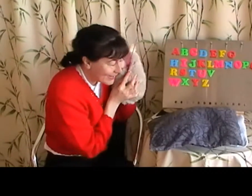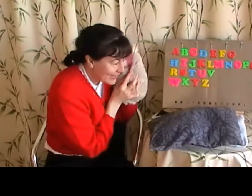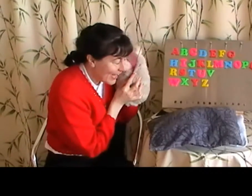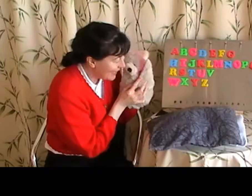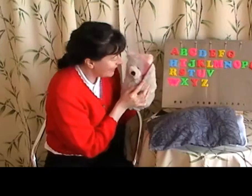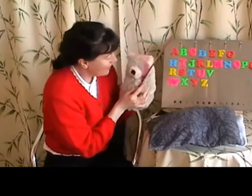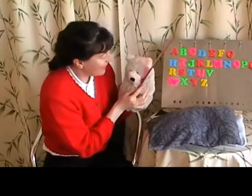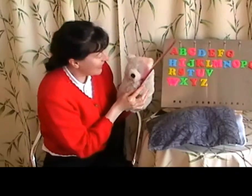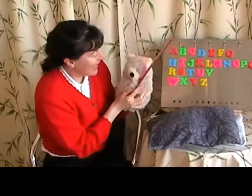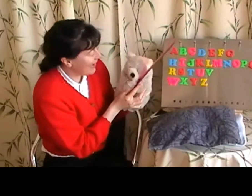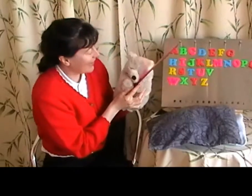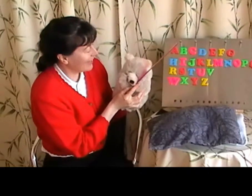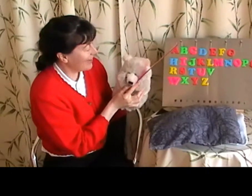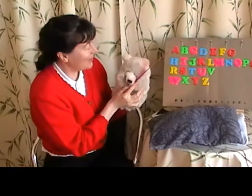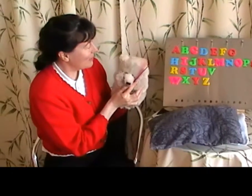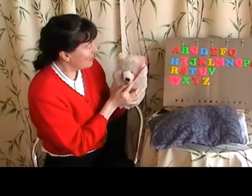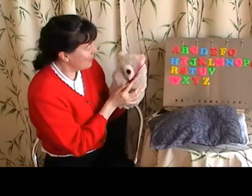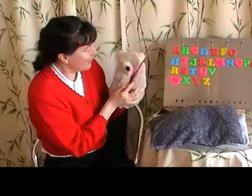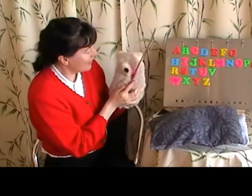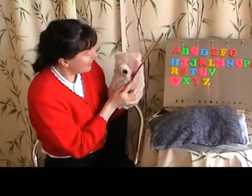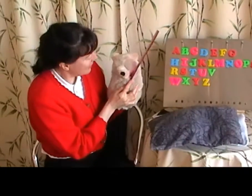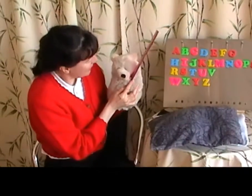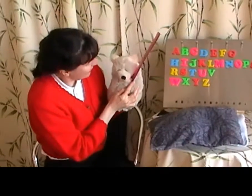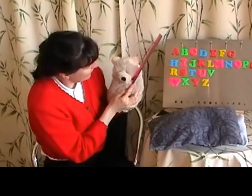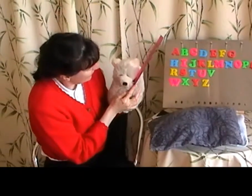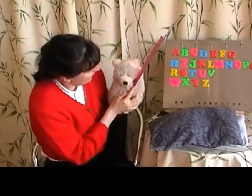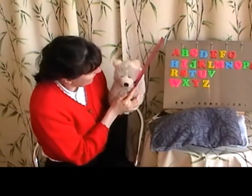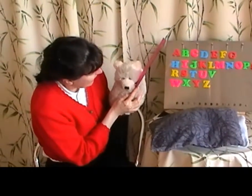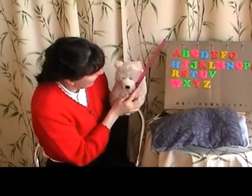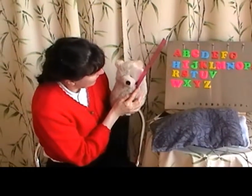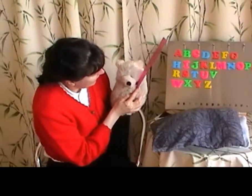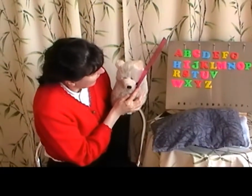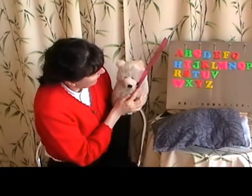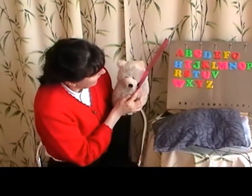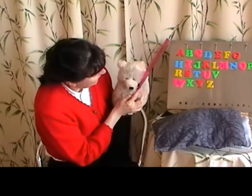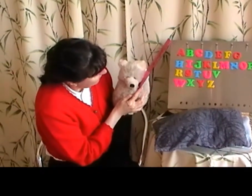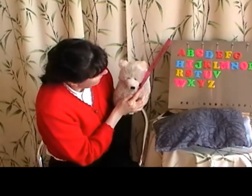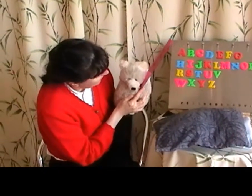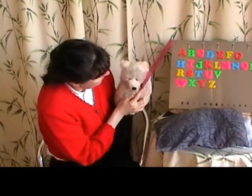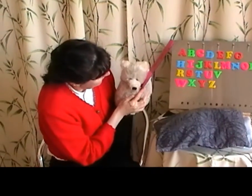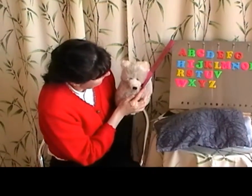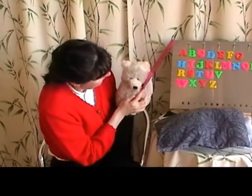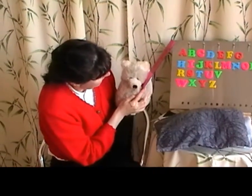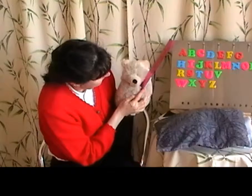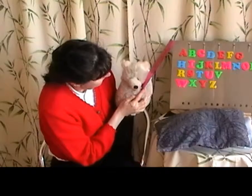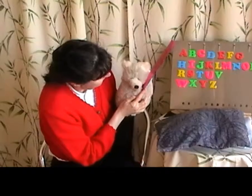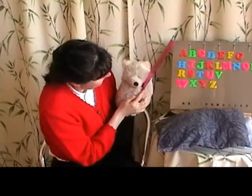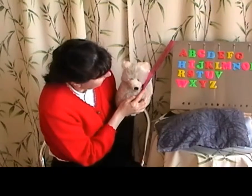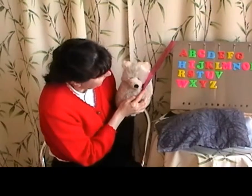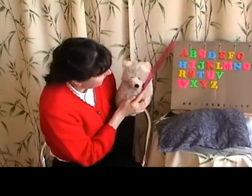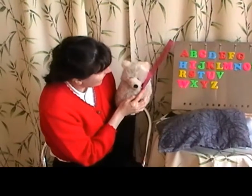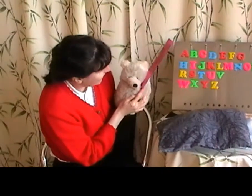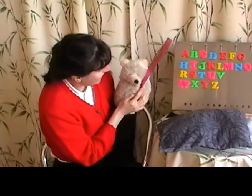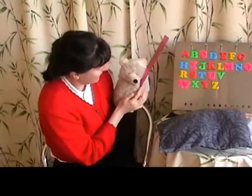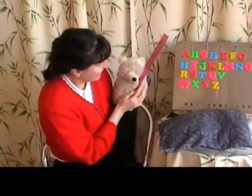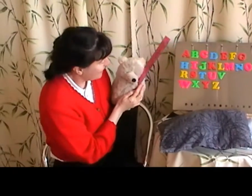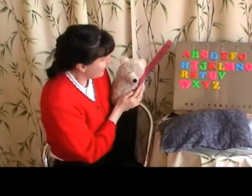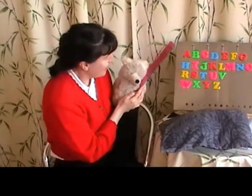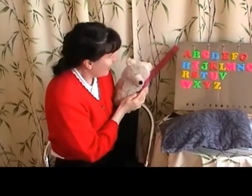You'd like to do it now? I know you will, but we're going to sing this song now, and later we can measure the letters. Alright, you